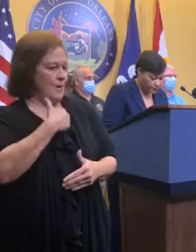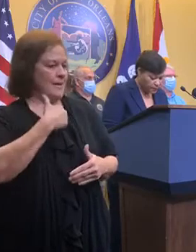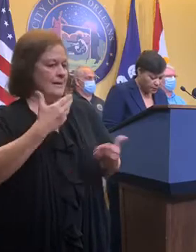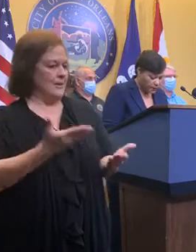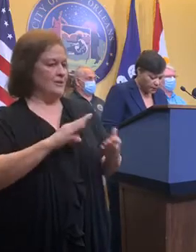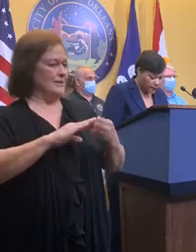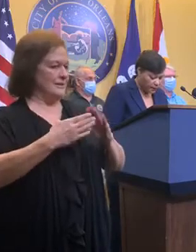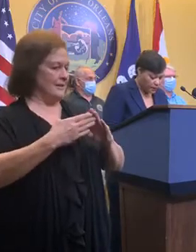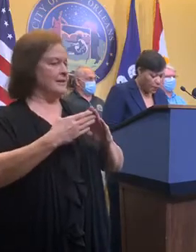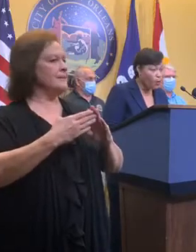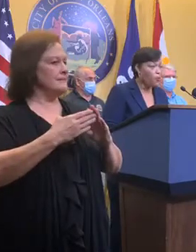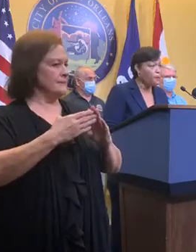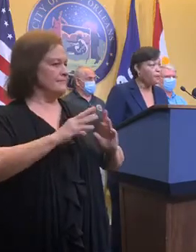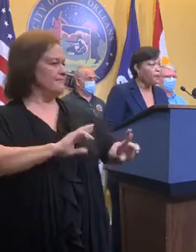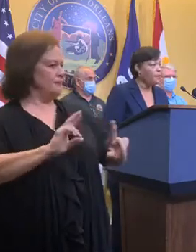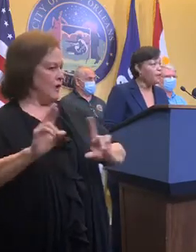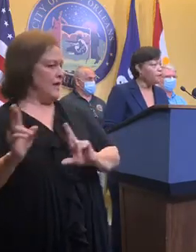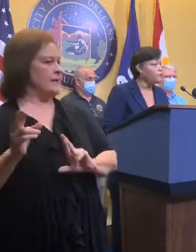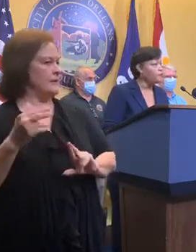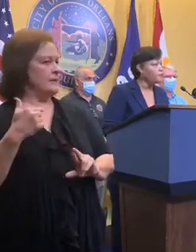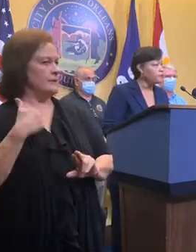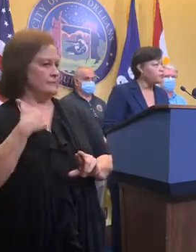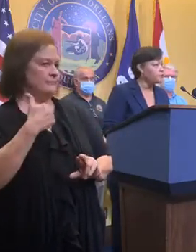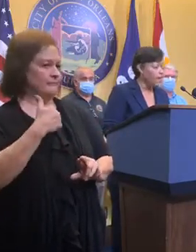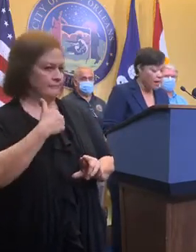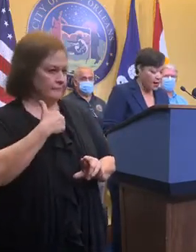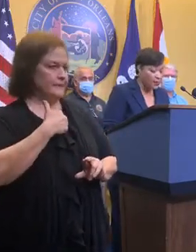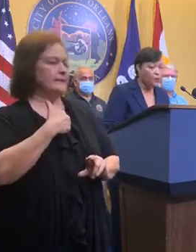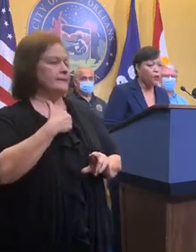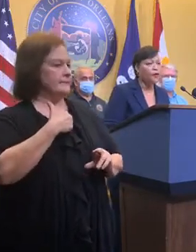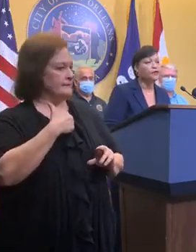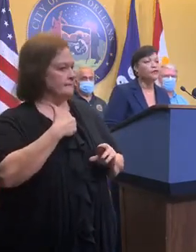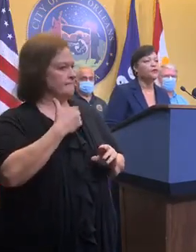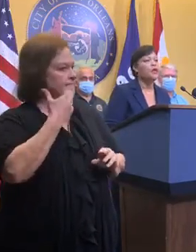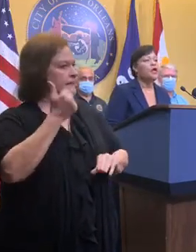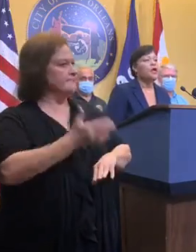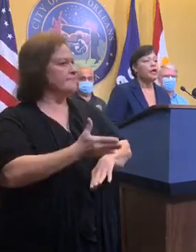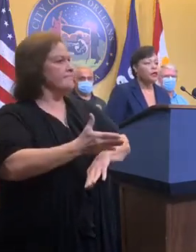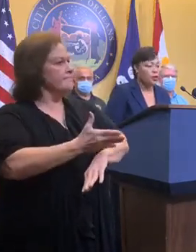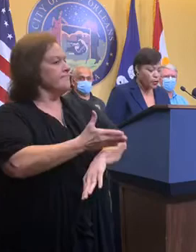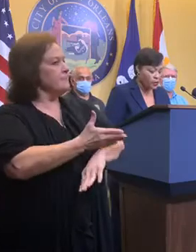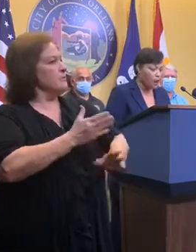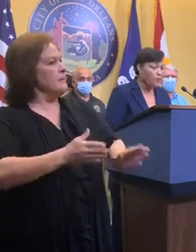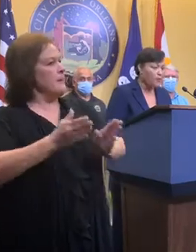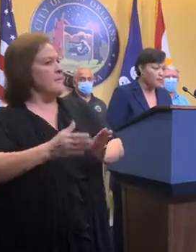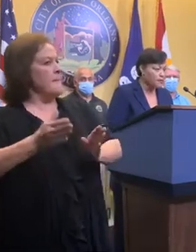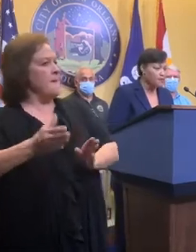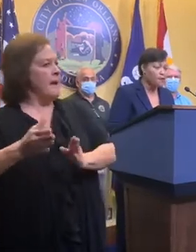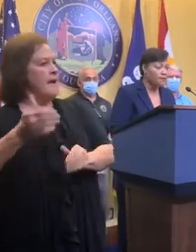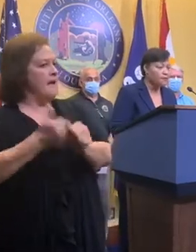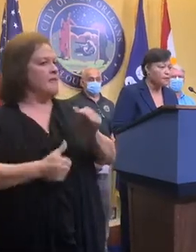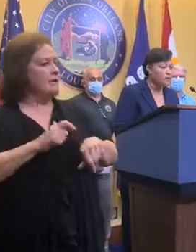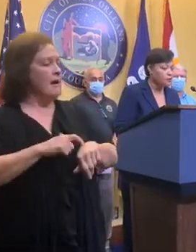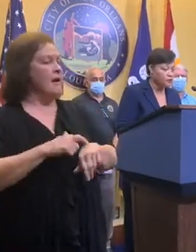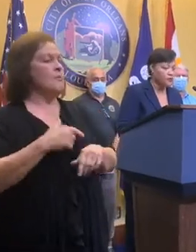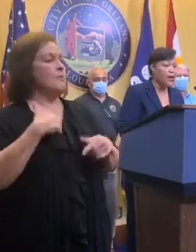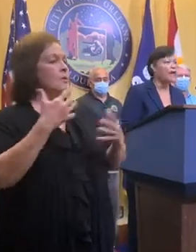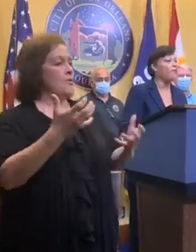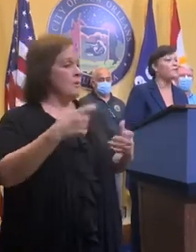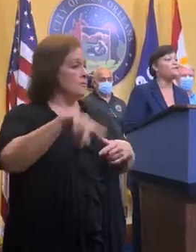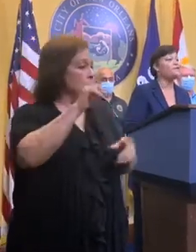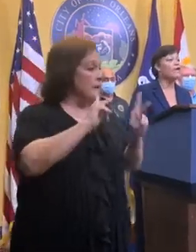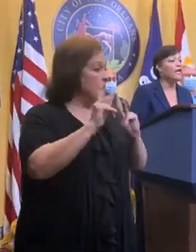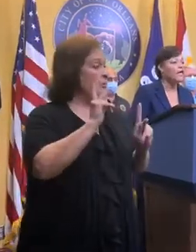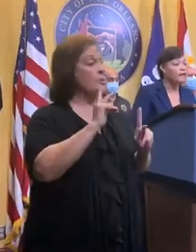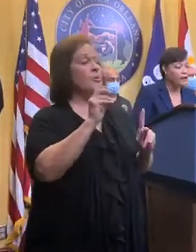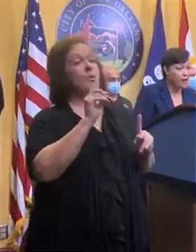prepared. Seems like more and more prepared every single time, and we're wanting to encourage our residents, our visitors, to not